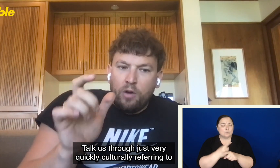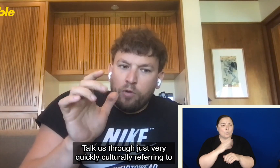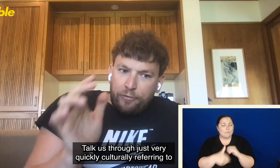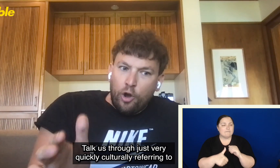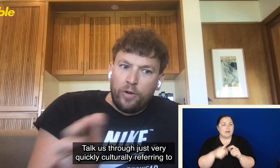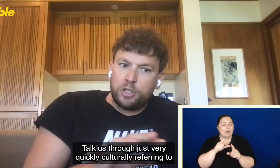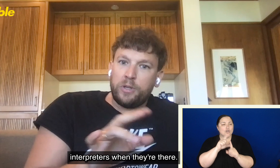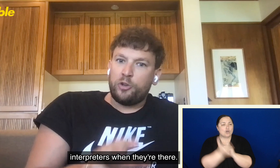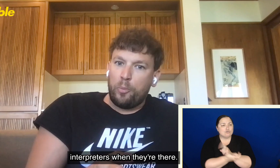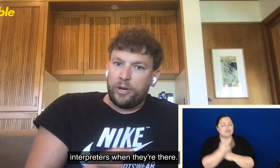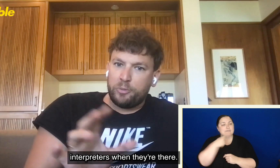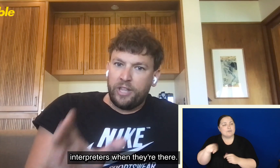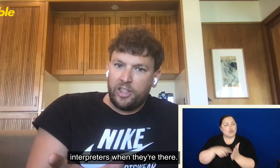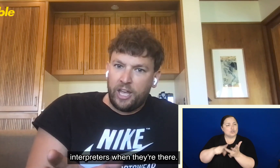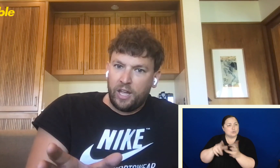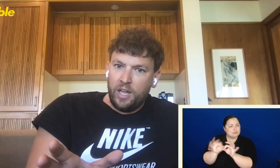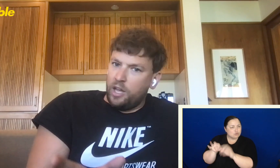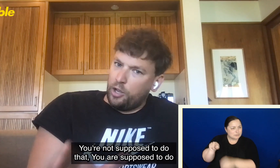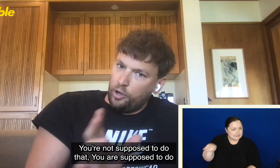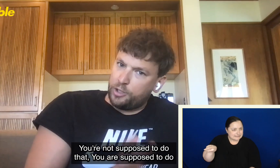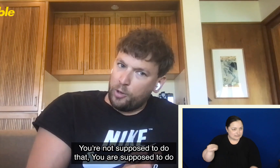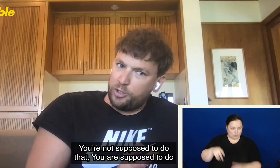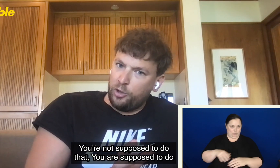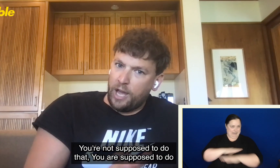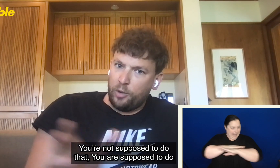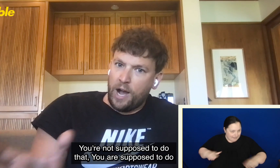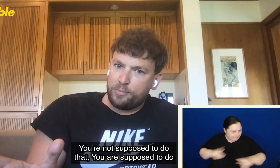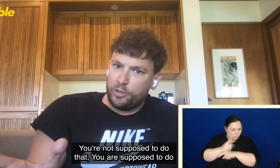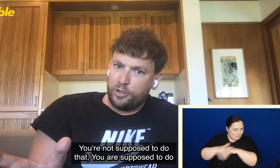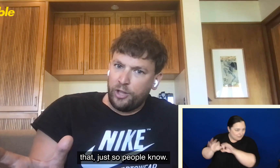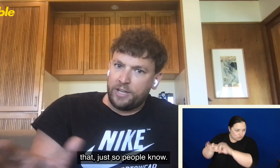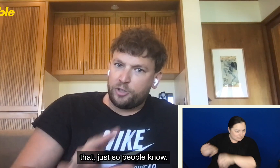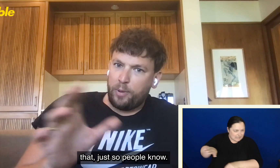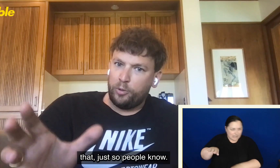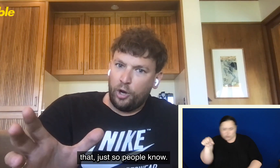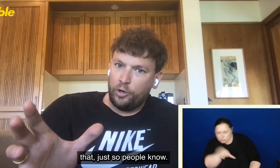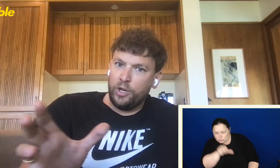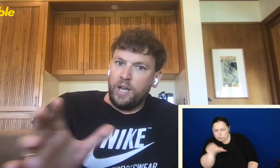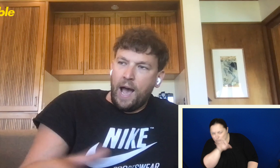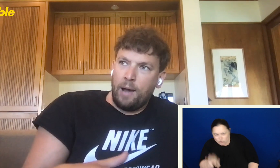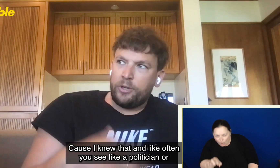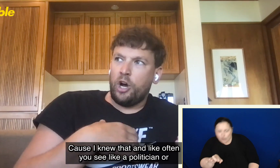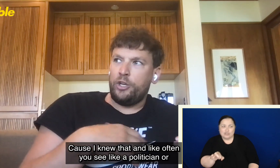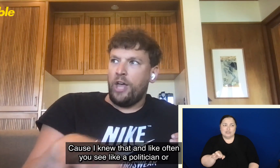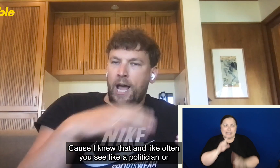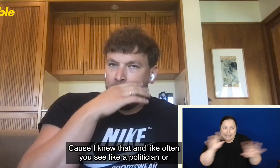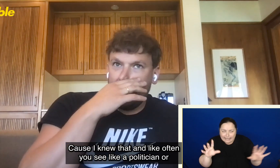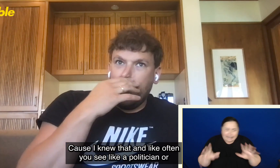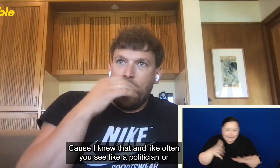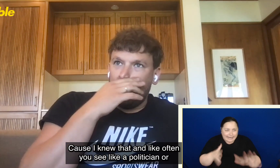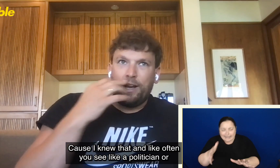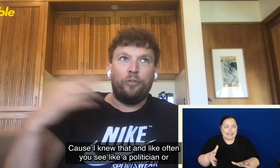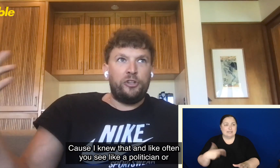culturally, referring to interpreters when they're there. You're not supposed to do that. You are supposed to do that, just so people know, because I knew that.